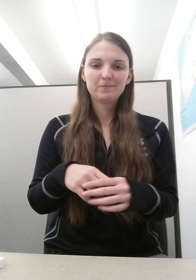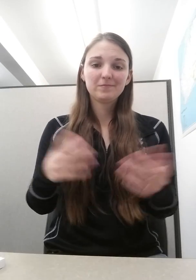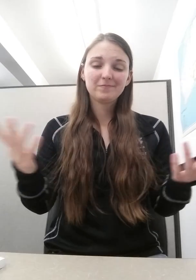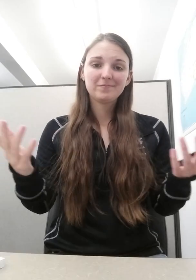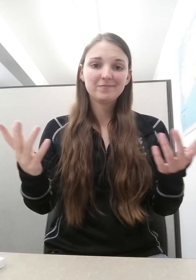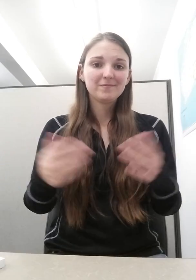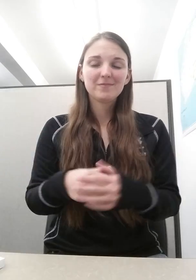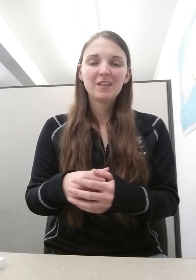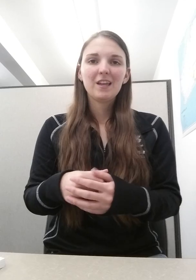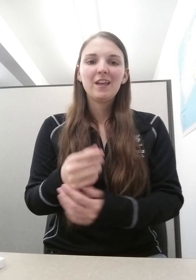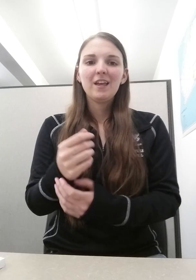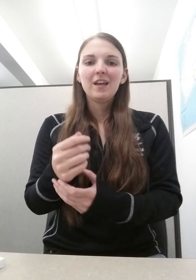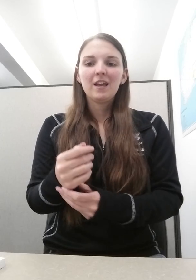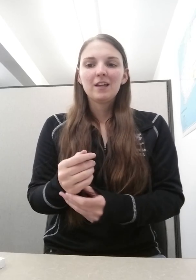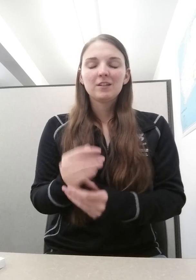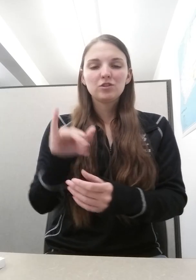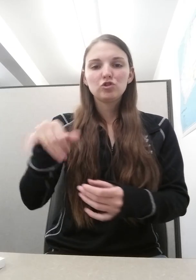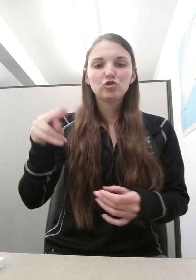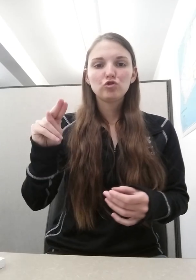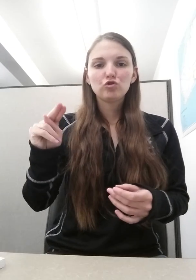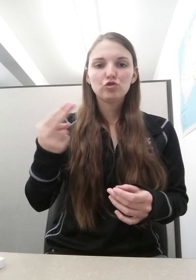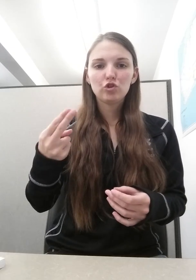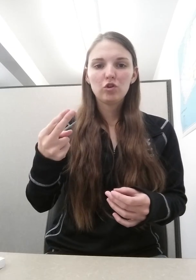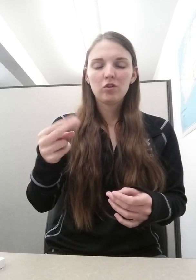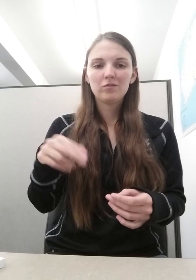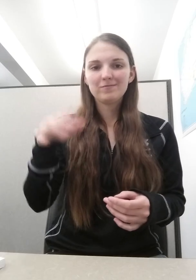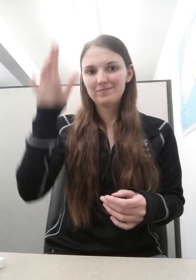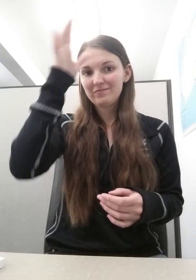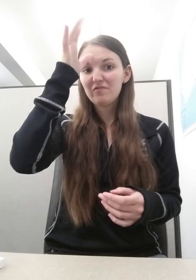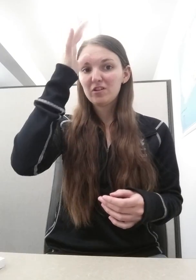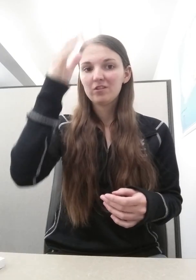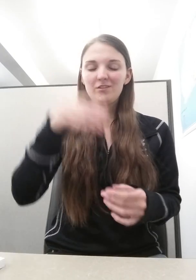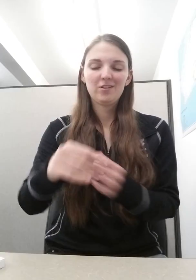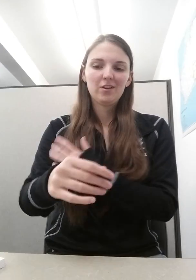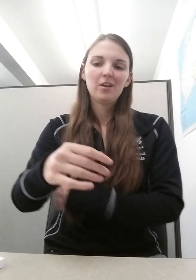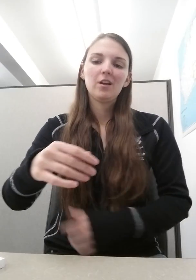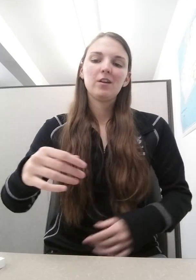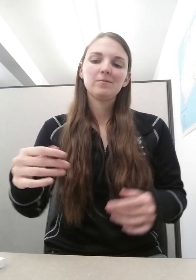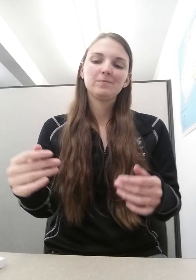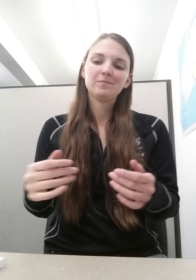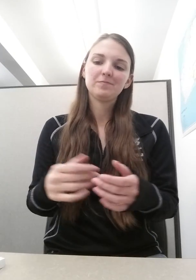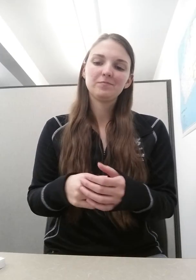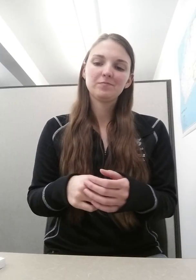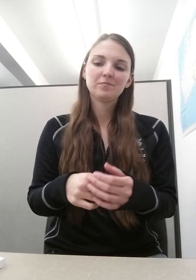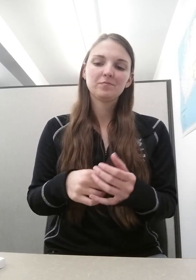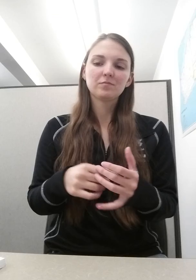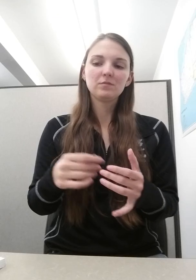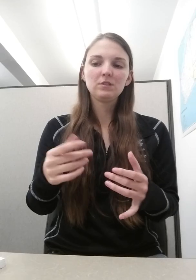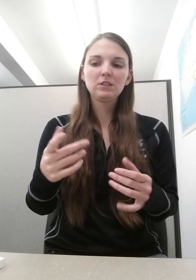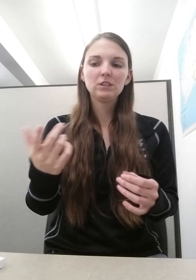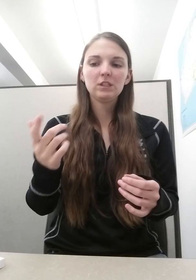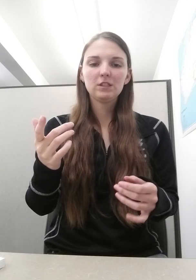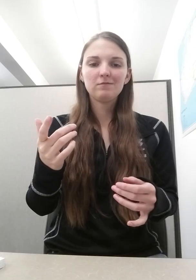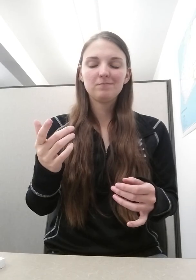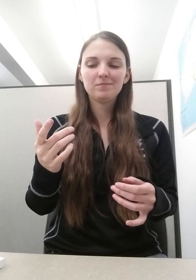He made sure that when the women delivered that the cartons or the cases were sealed tight so nothing could get in them. And he